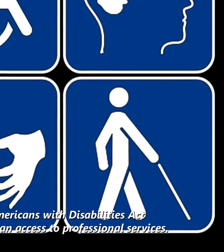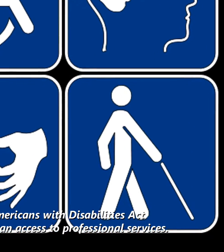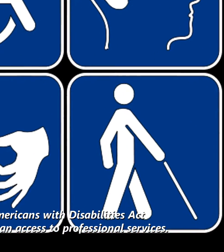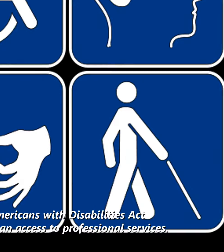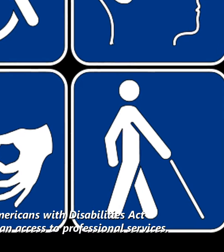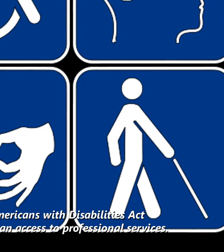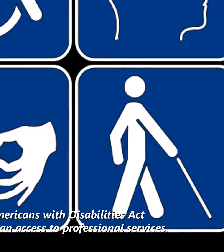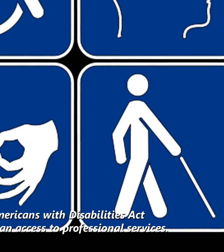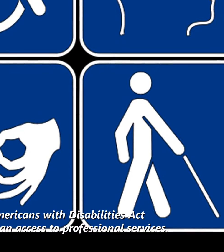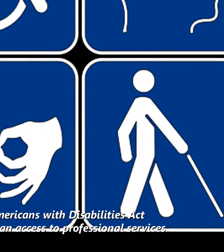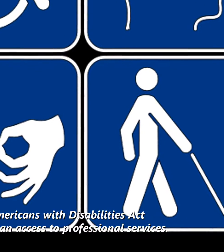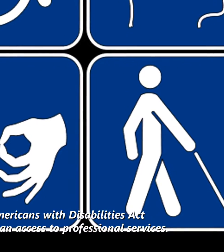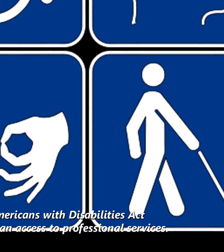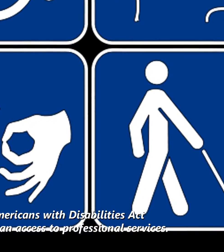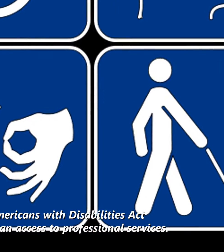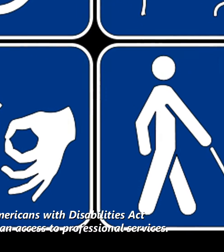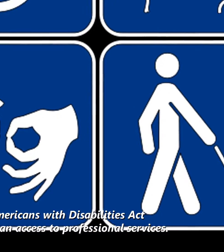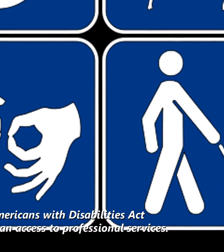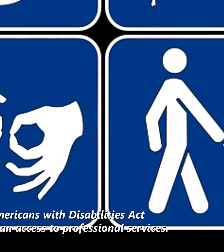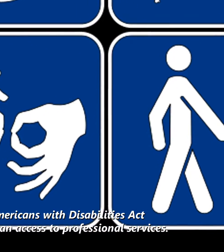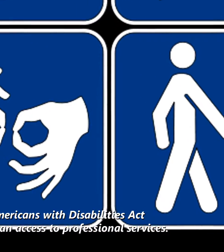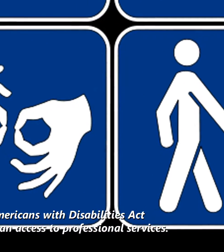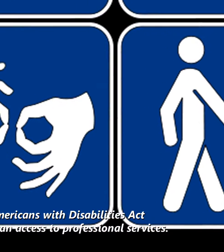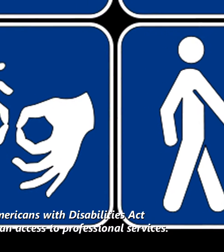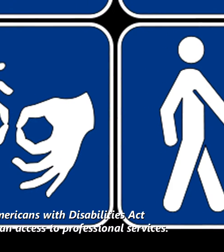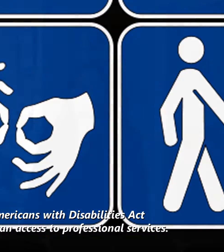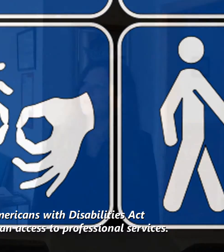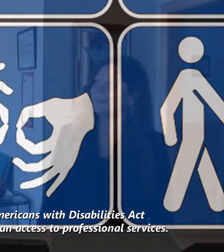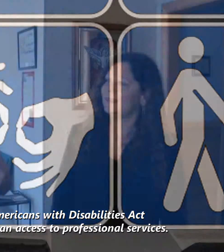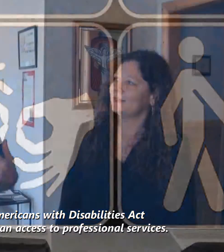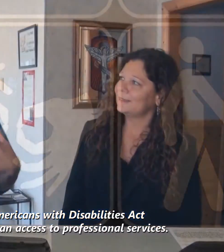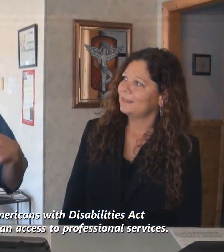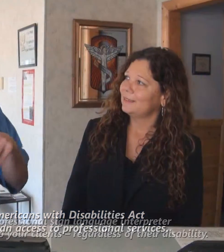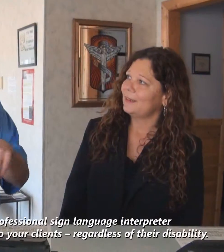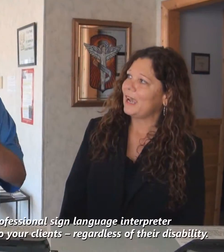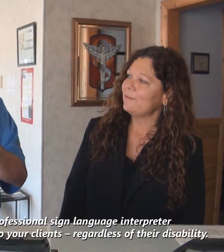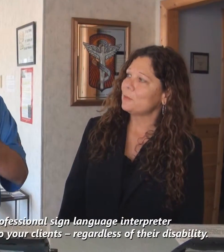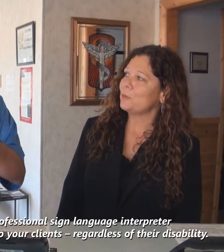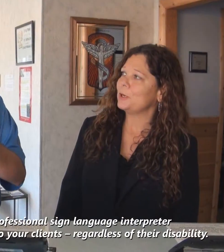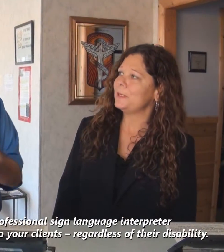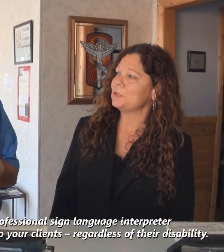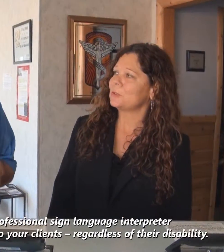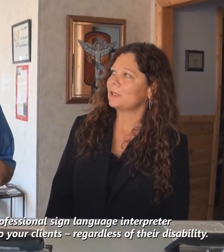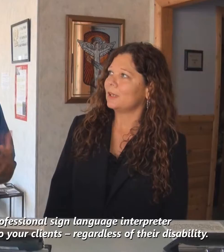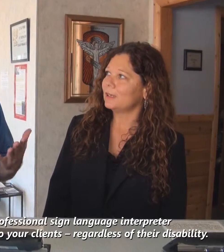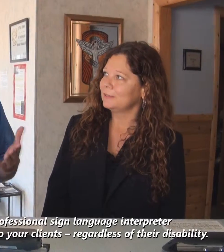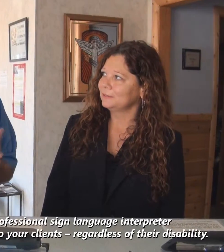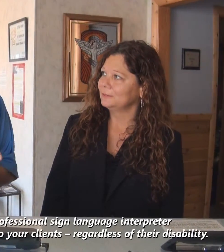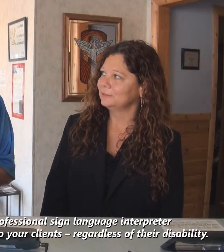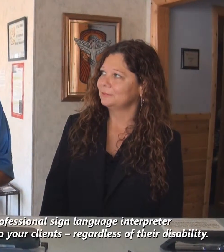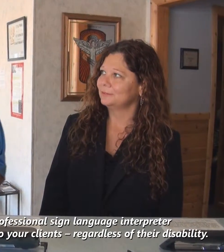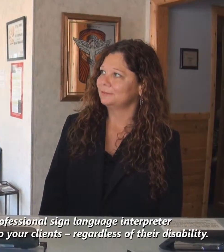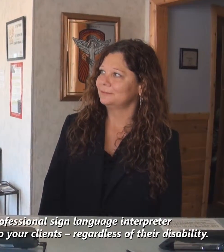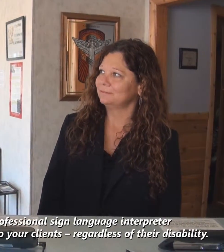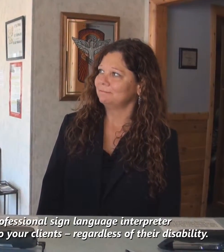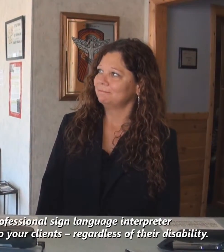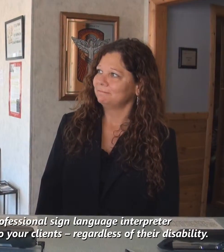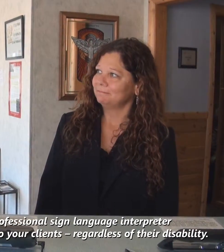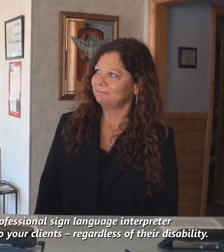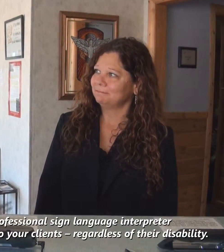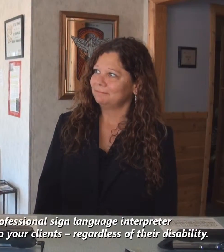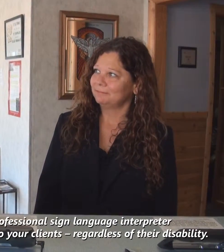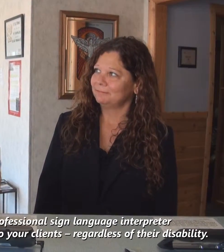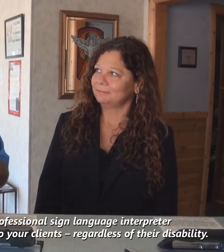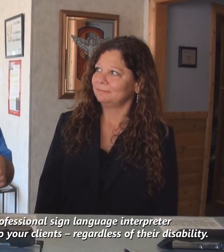Act has guaranteed every American access to professional services incorporating the use of a professional sign language interpreter